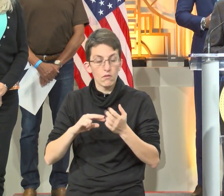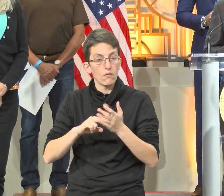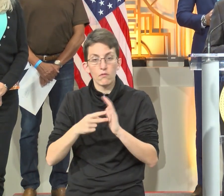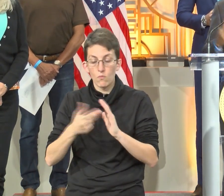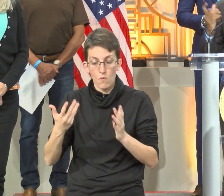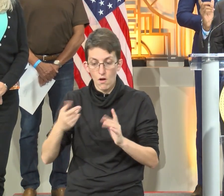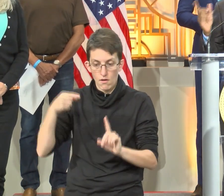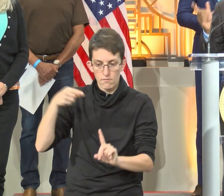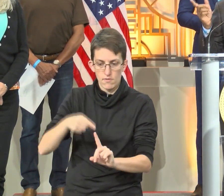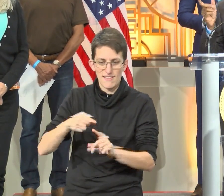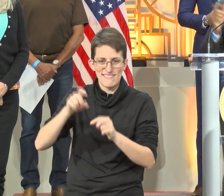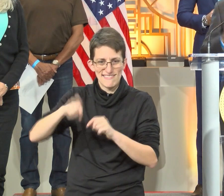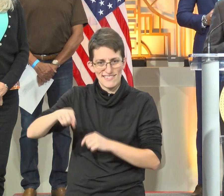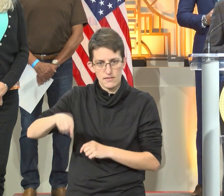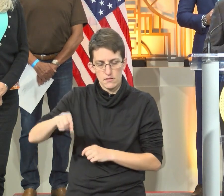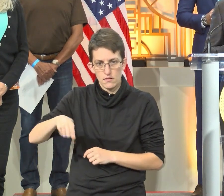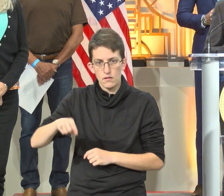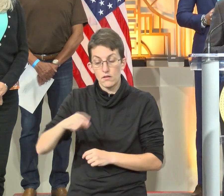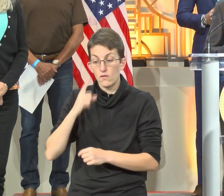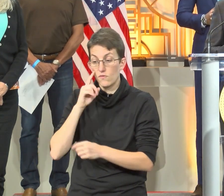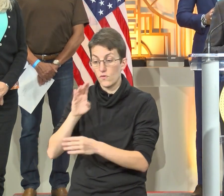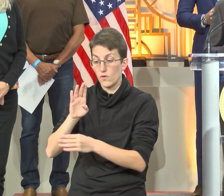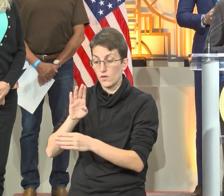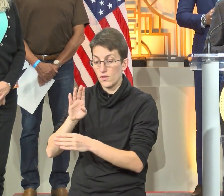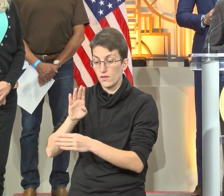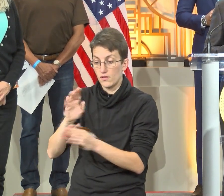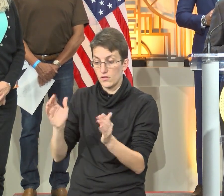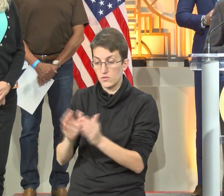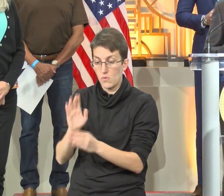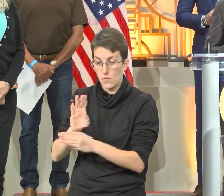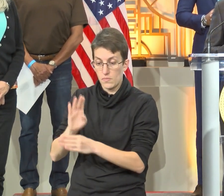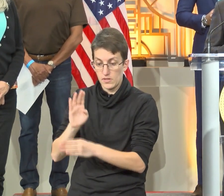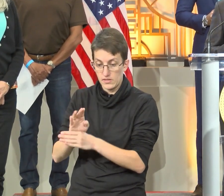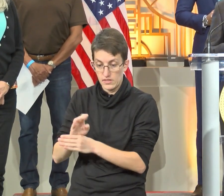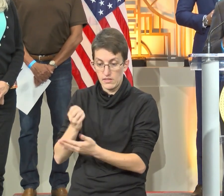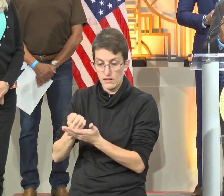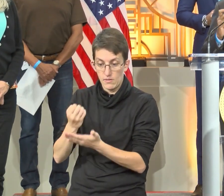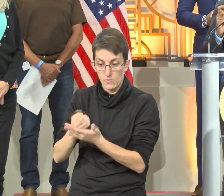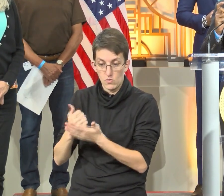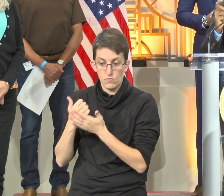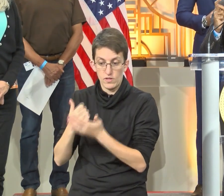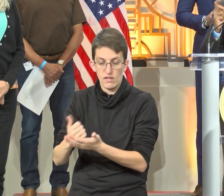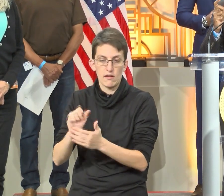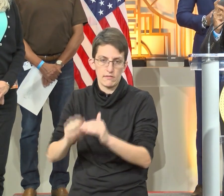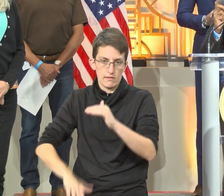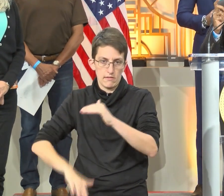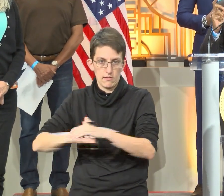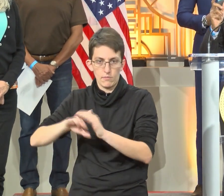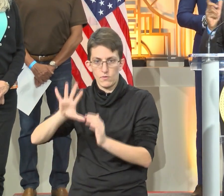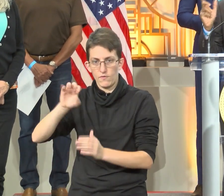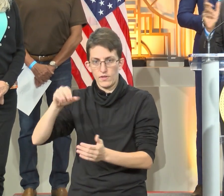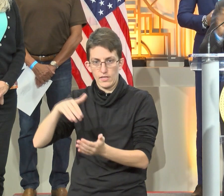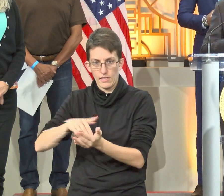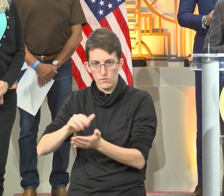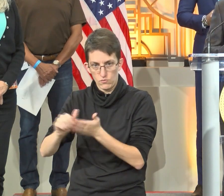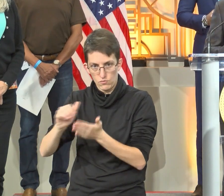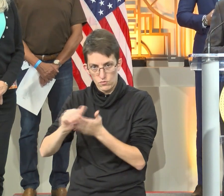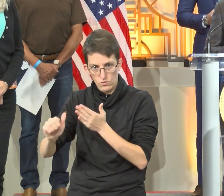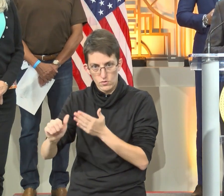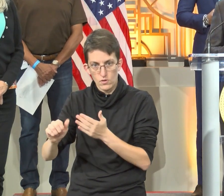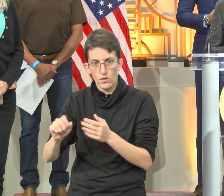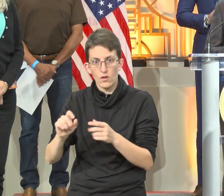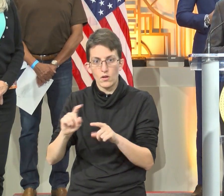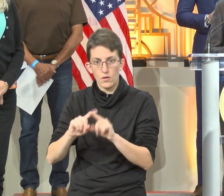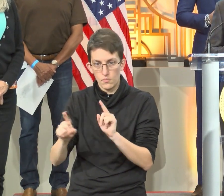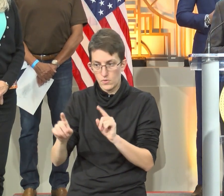most. And then on the business economic relief program, the assistance can go up to as much as $50,000. But I, too, like